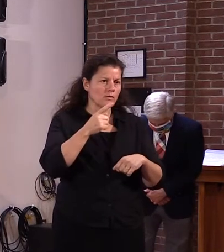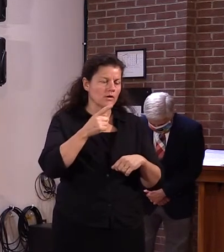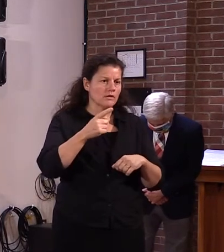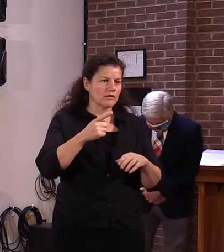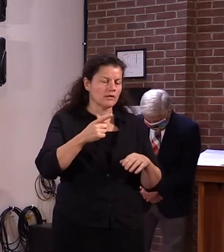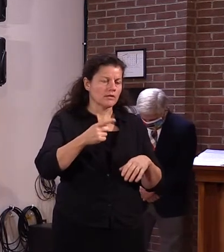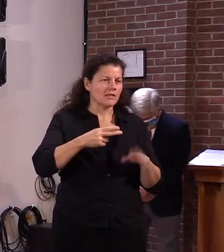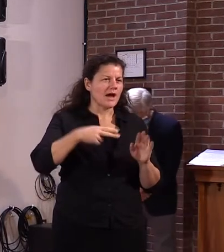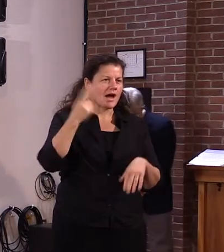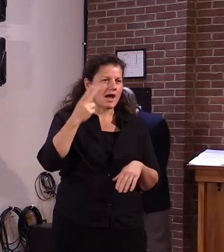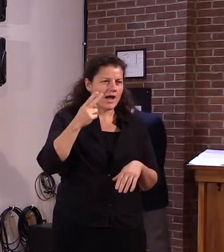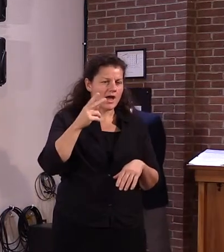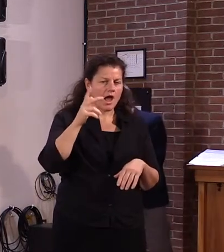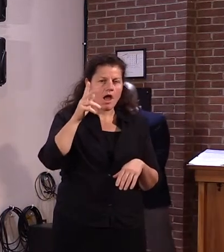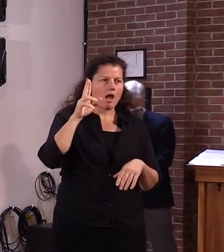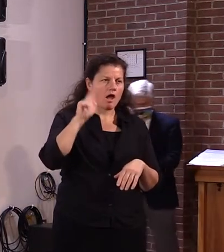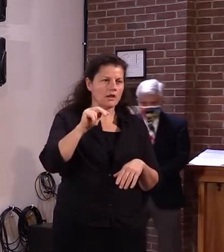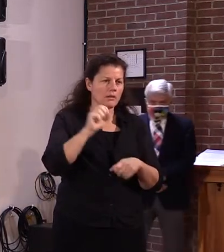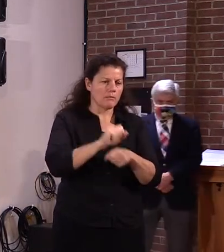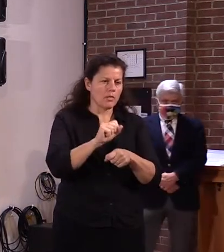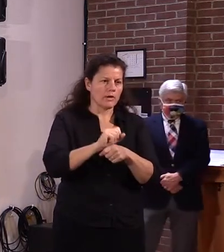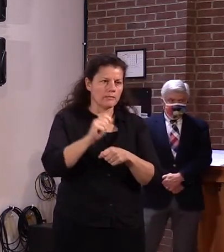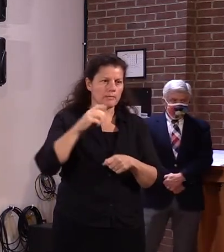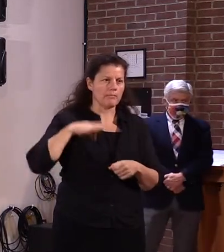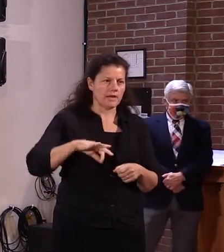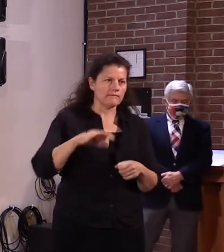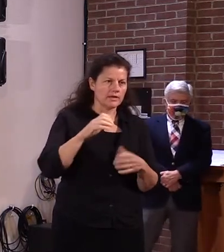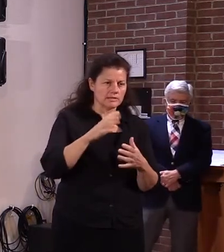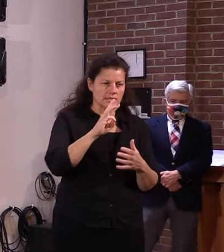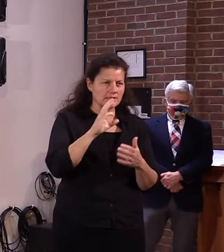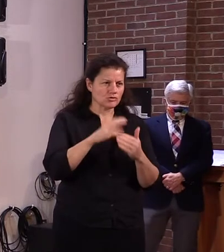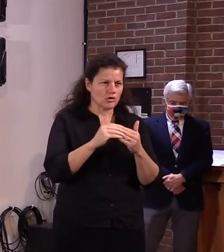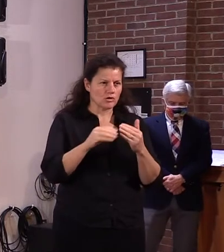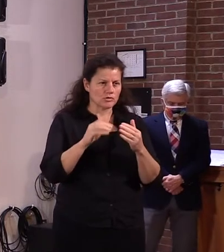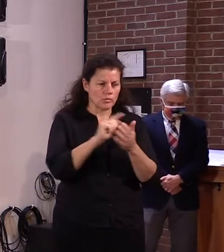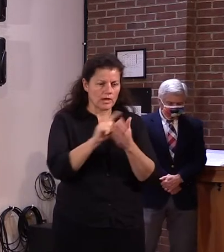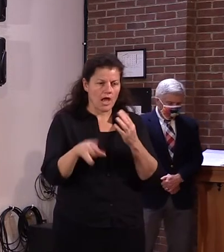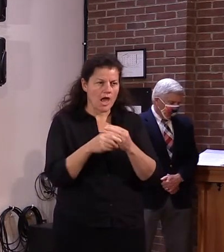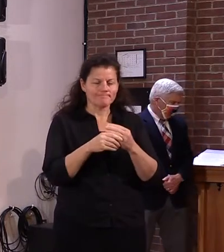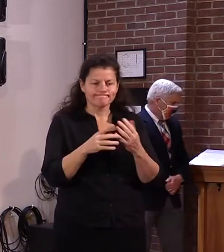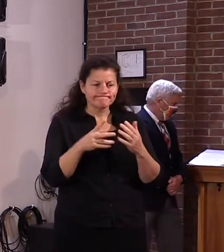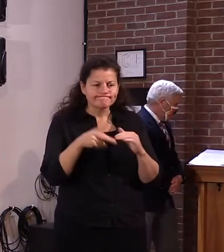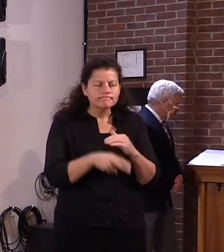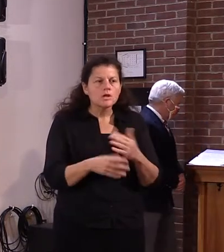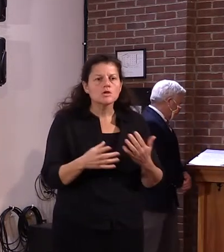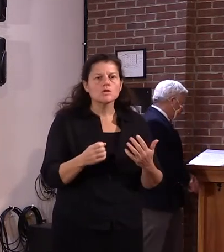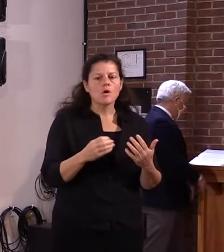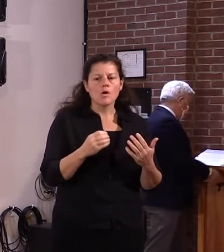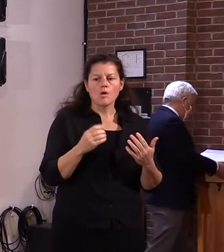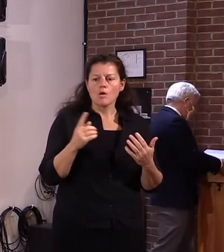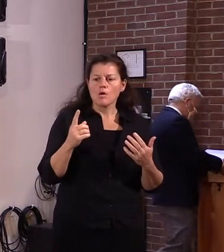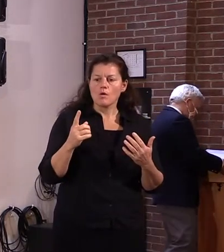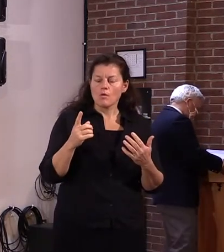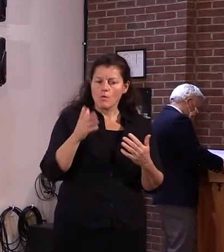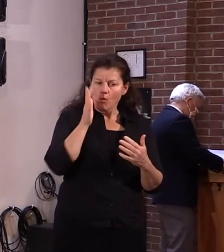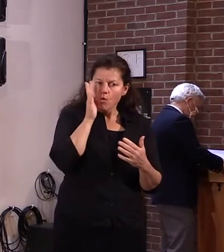how many people are going to be affected by this, whether it's a certain profile of worker that's going to be